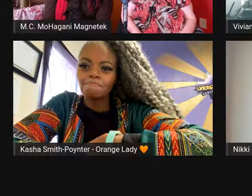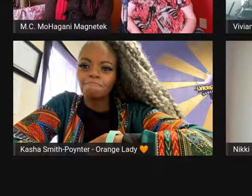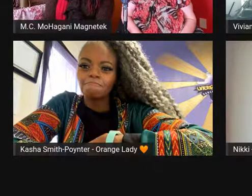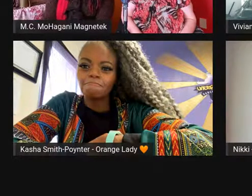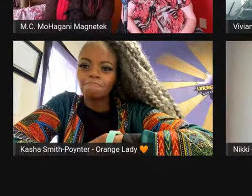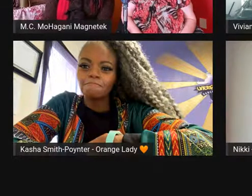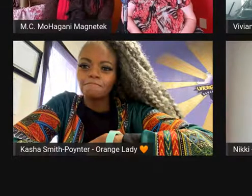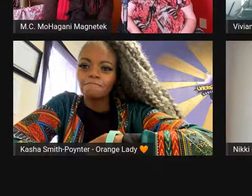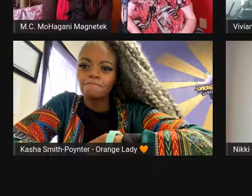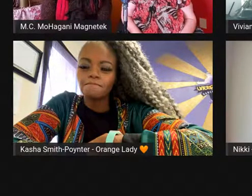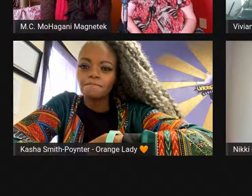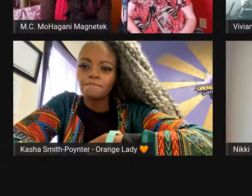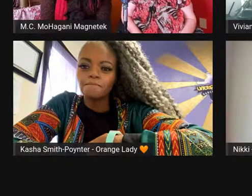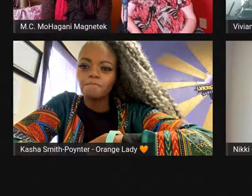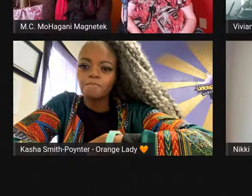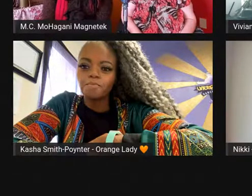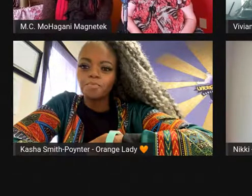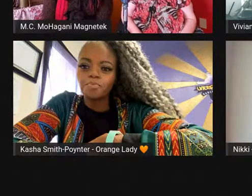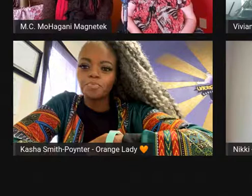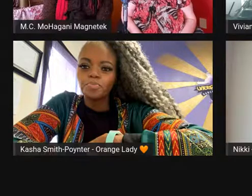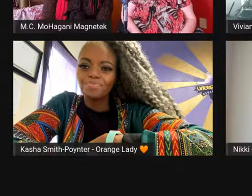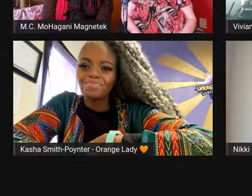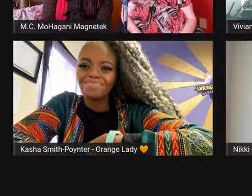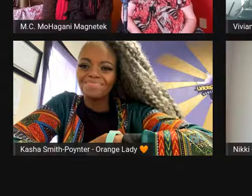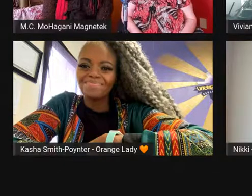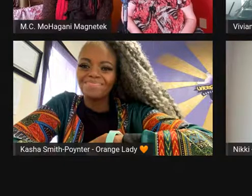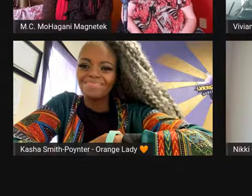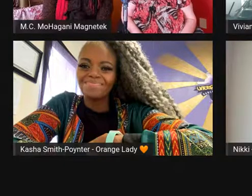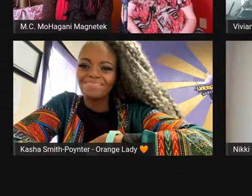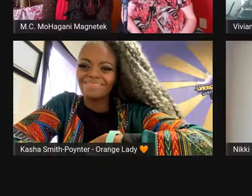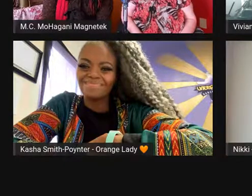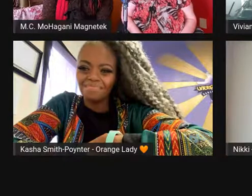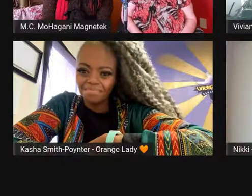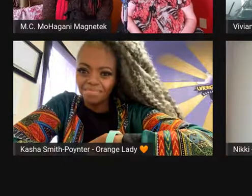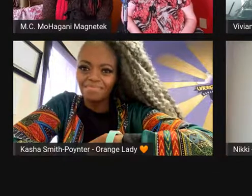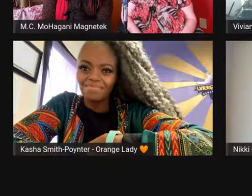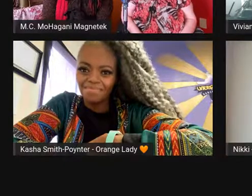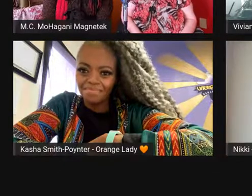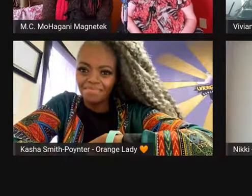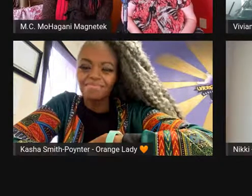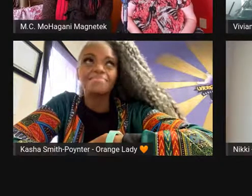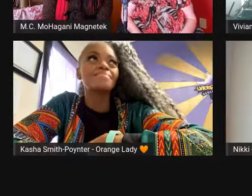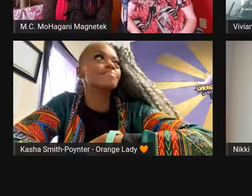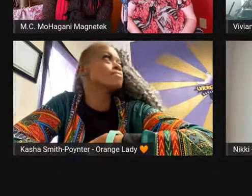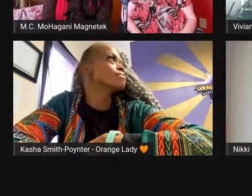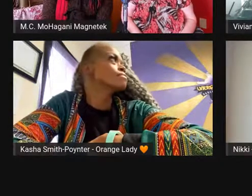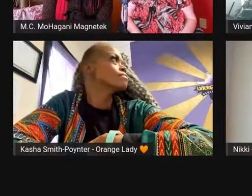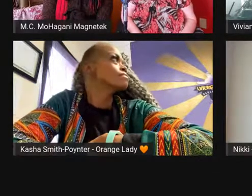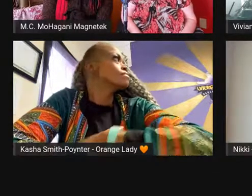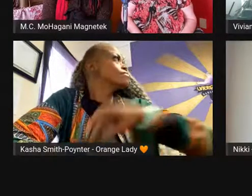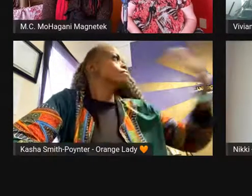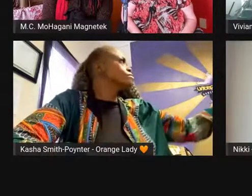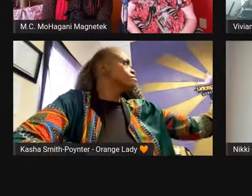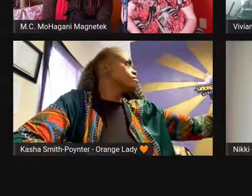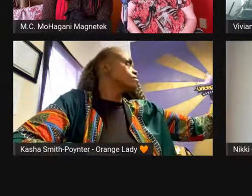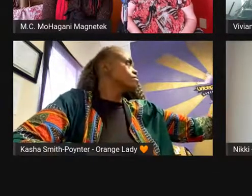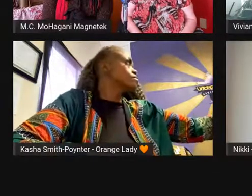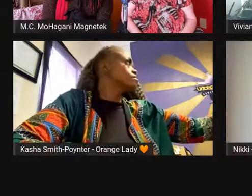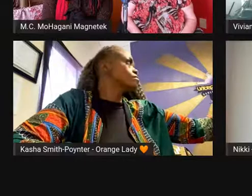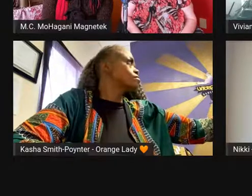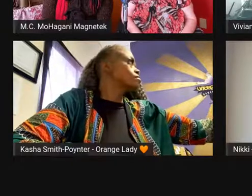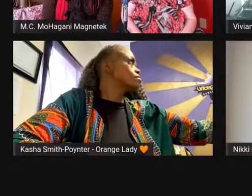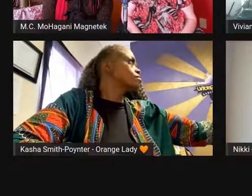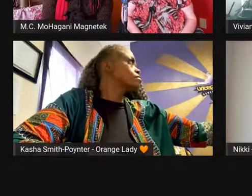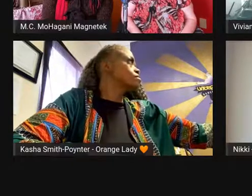to pull everybody together during this quarantine time